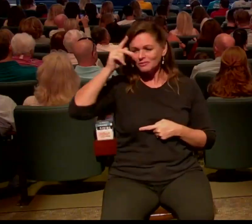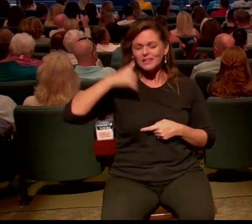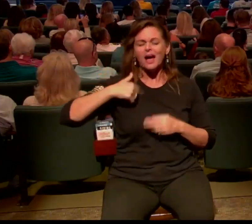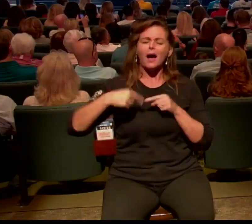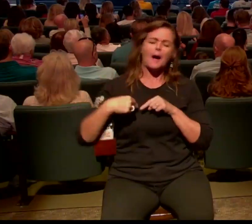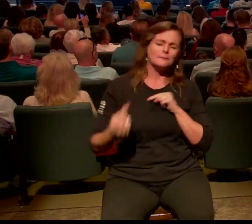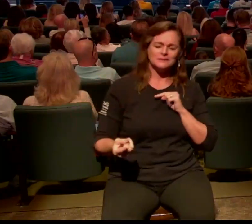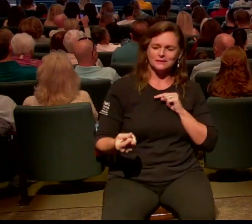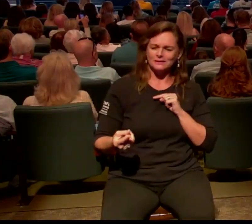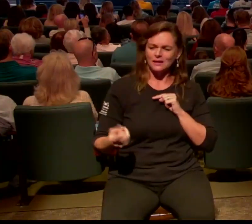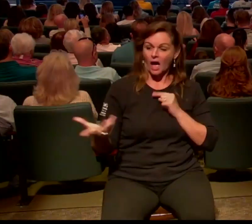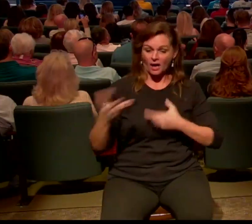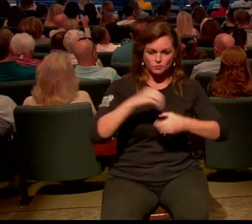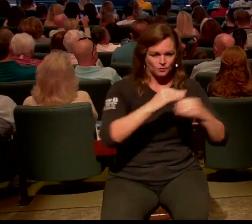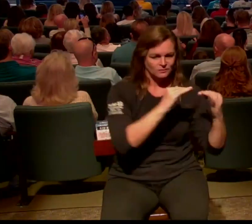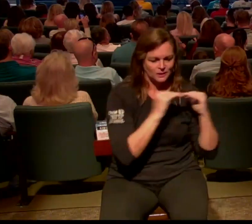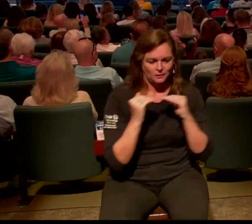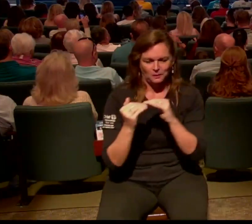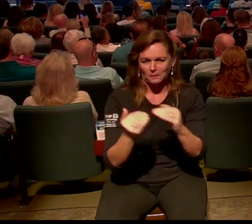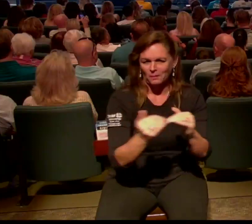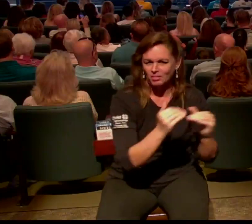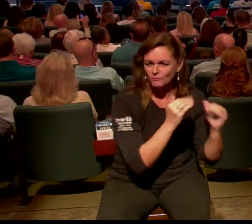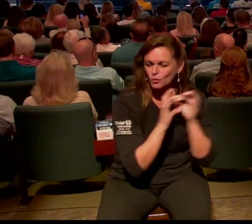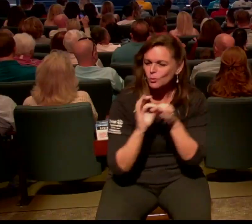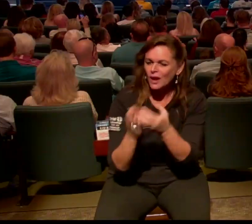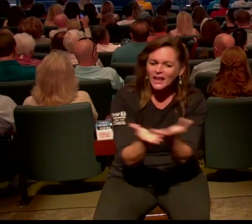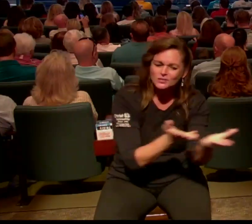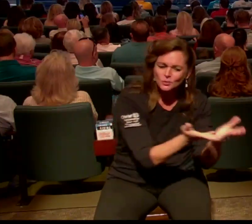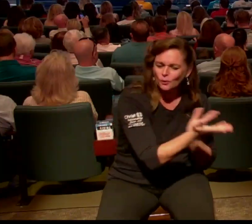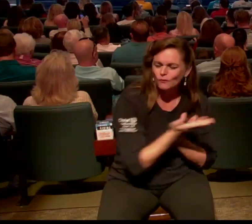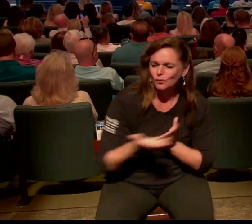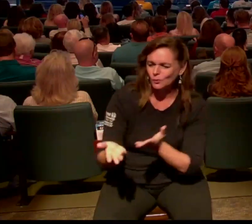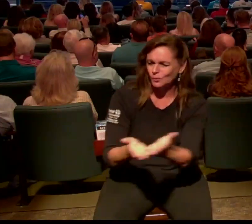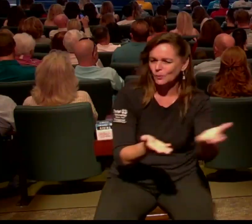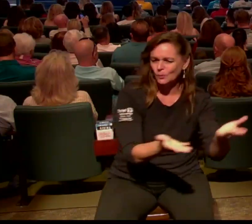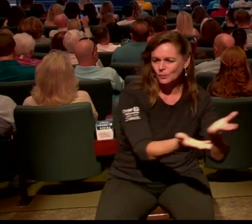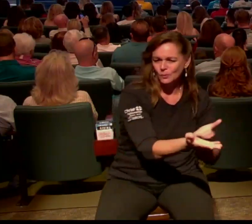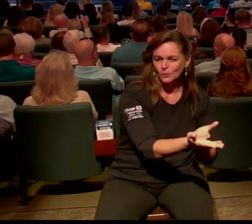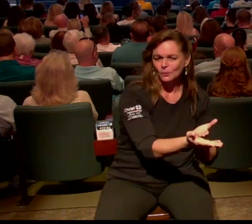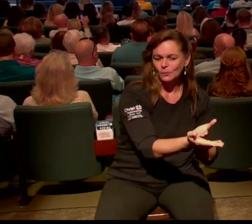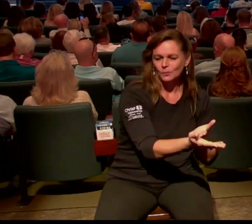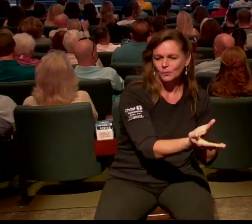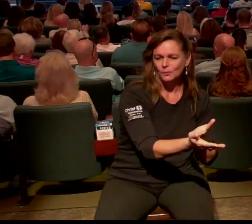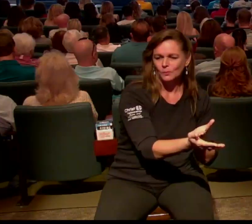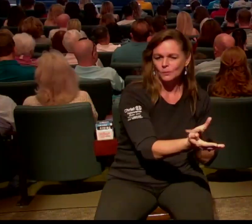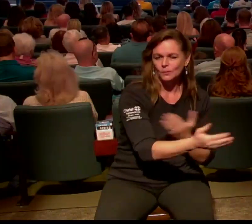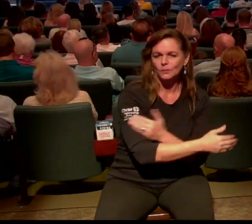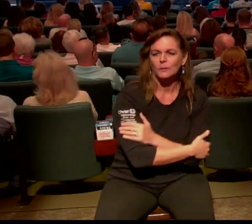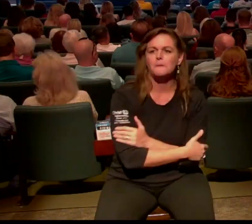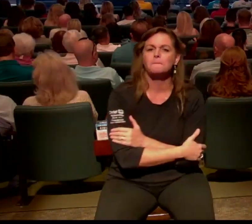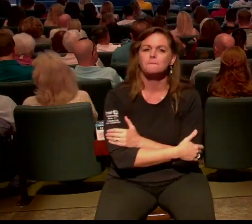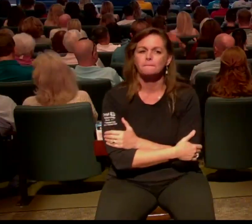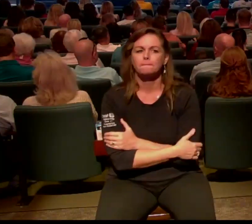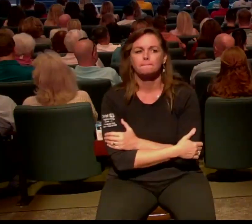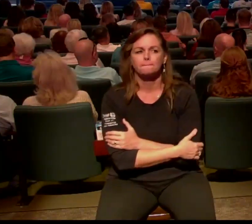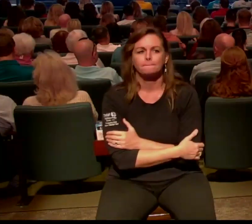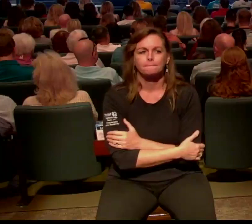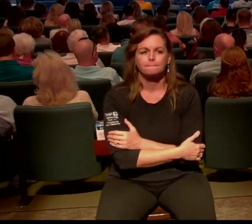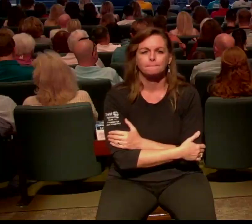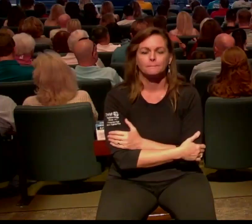you as one who serves. And biblically, when you begin to look at serving